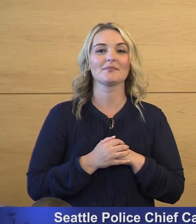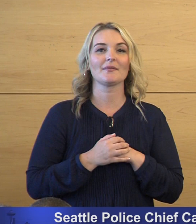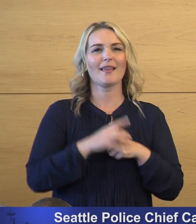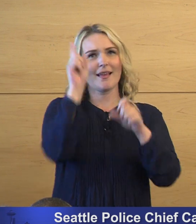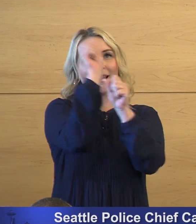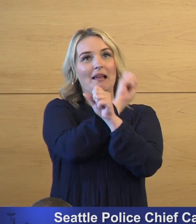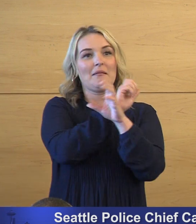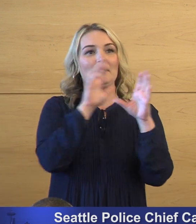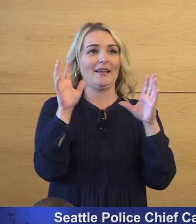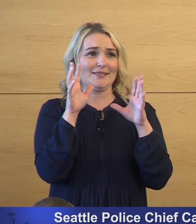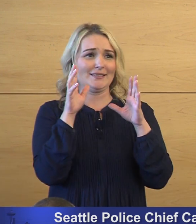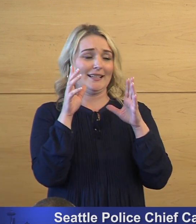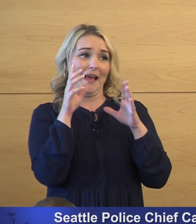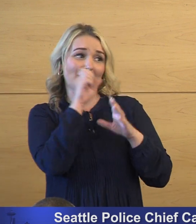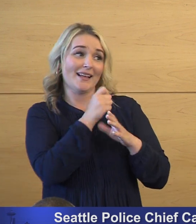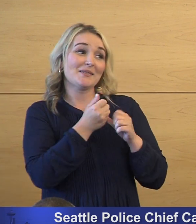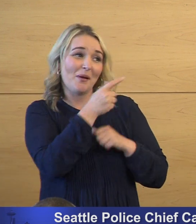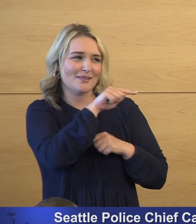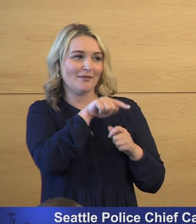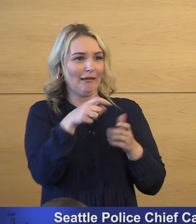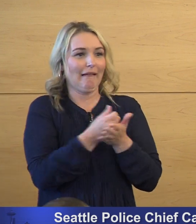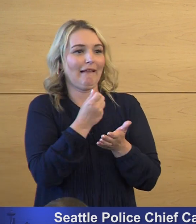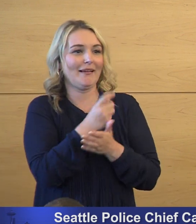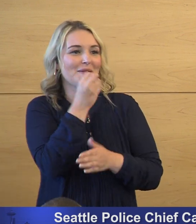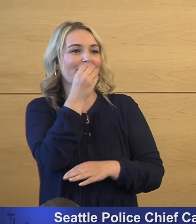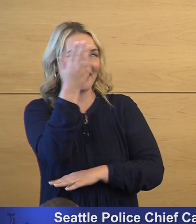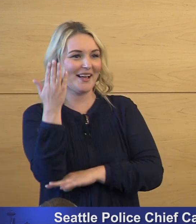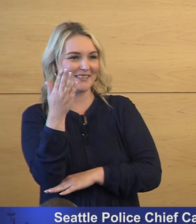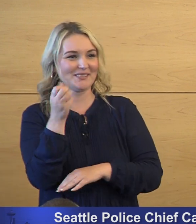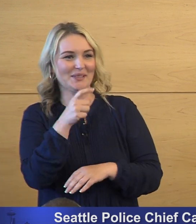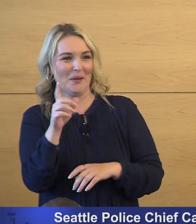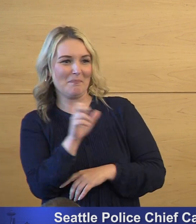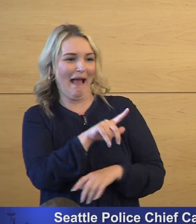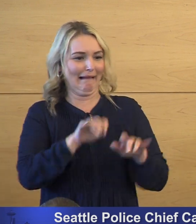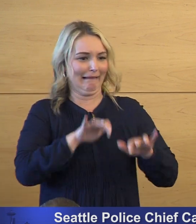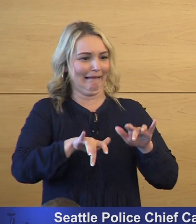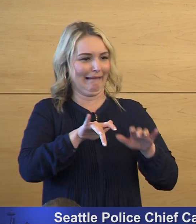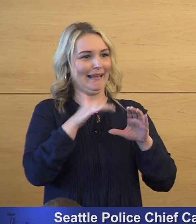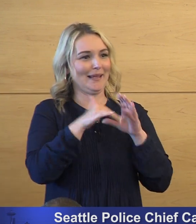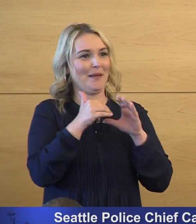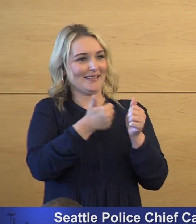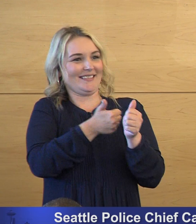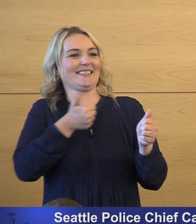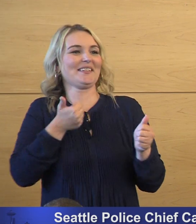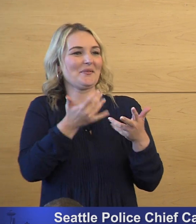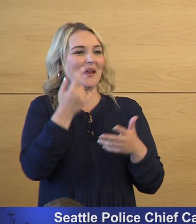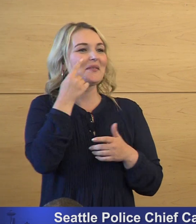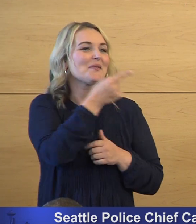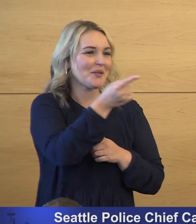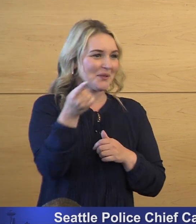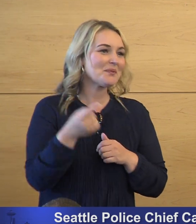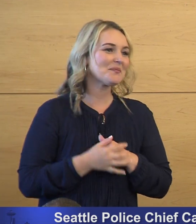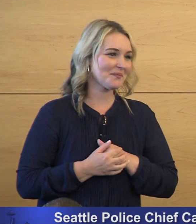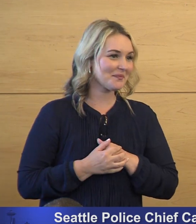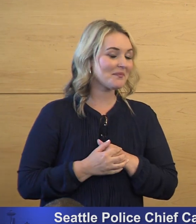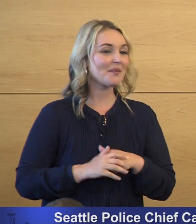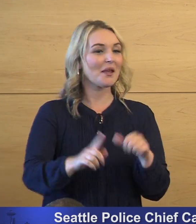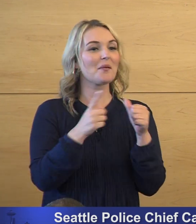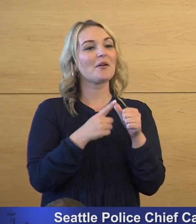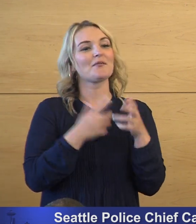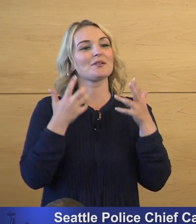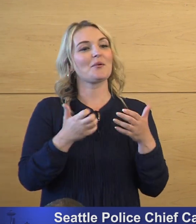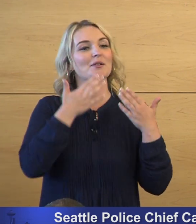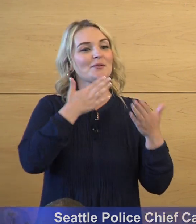that most of you came in on your lunch break, so I'll be brief so you can get back to all those emails that you have waiting for you. But first, I want to